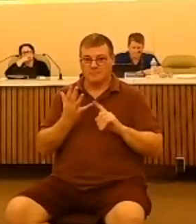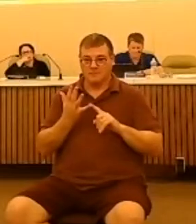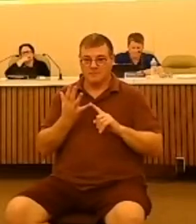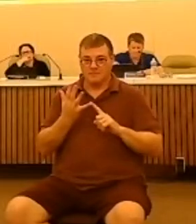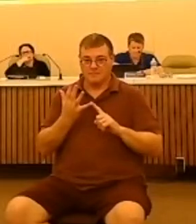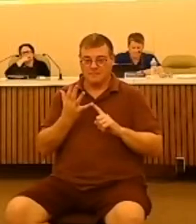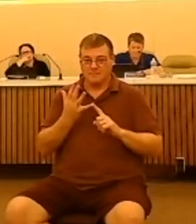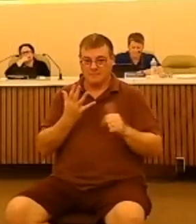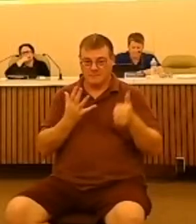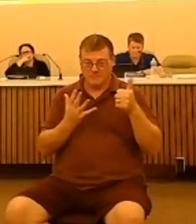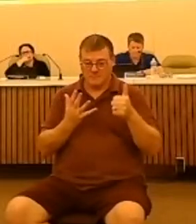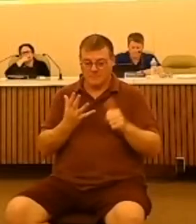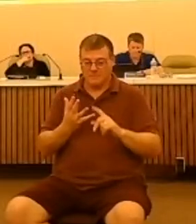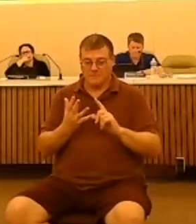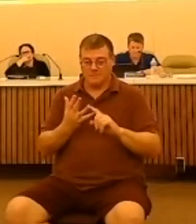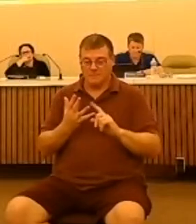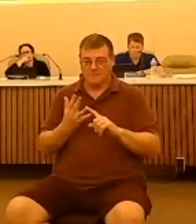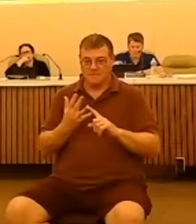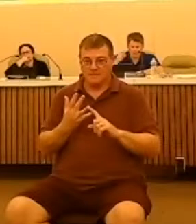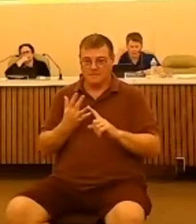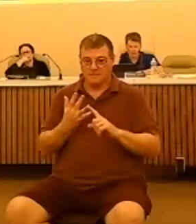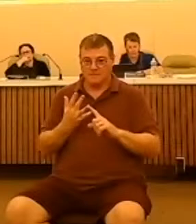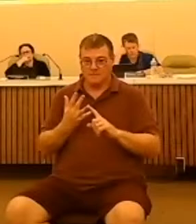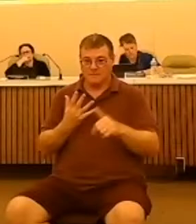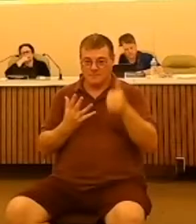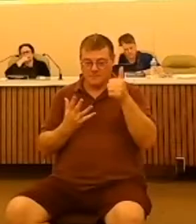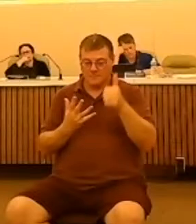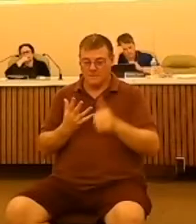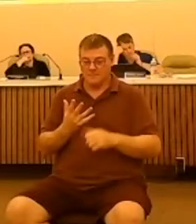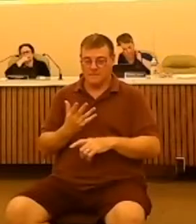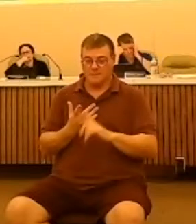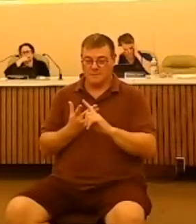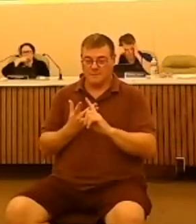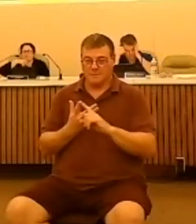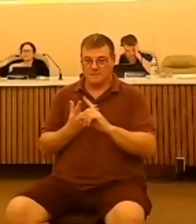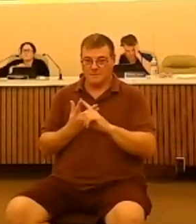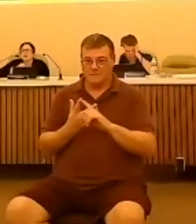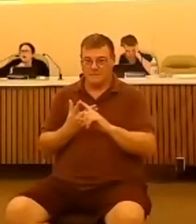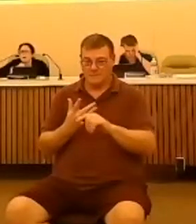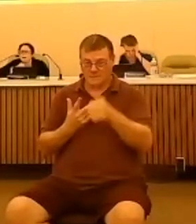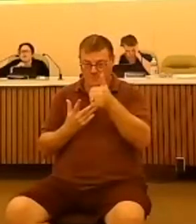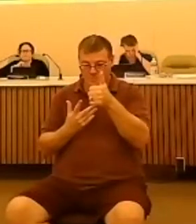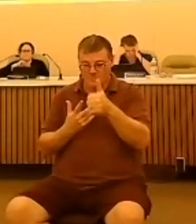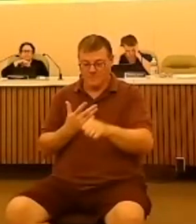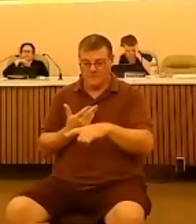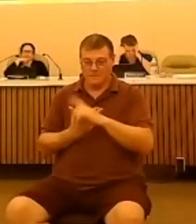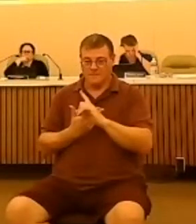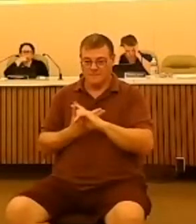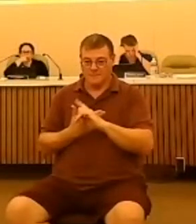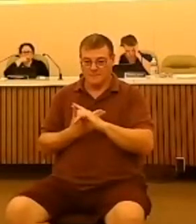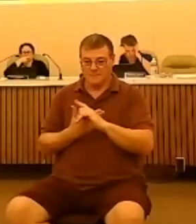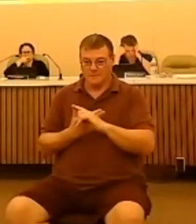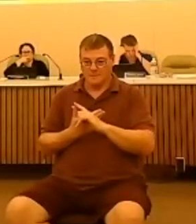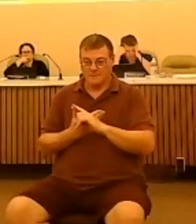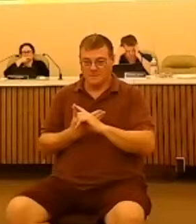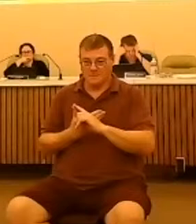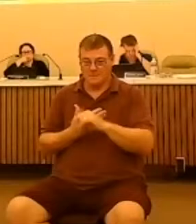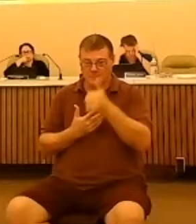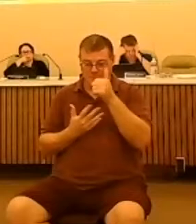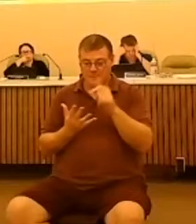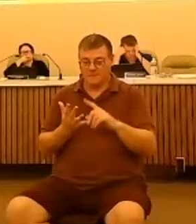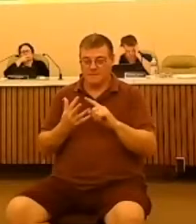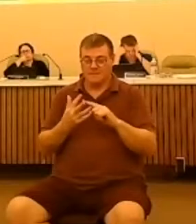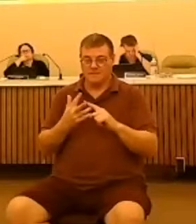Councilmember Barley, Aye. Councilmember Stafford. Aye. Councilmember Safranik, Aye. Councilmember Bolzner,